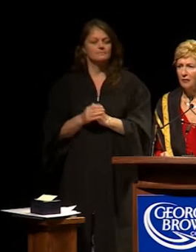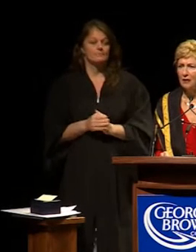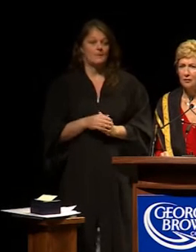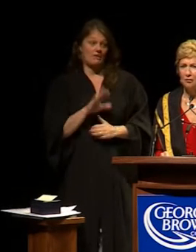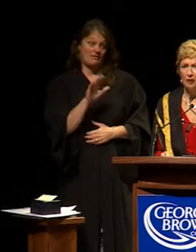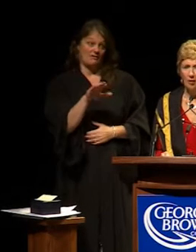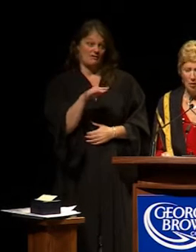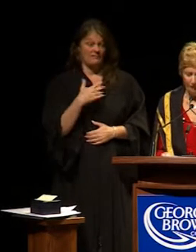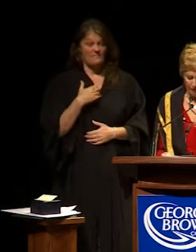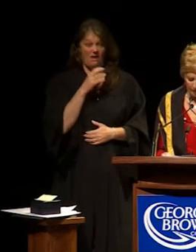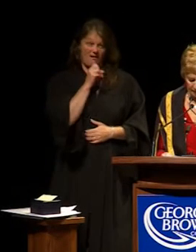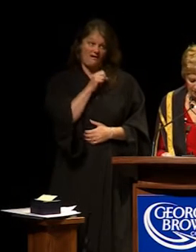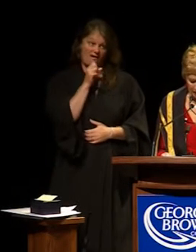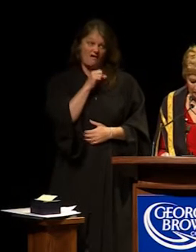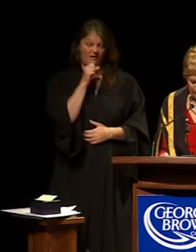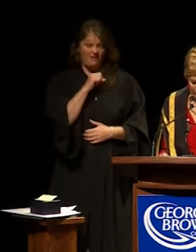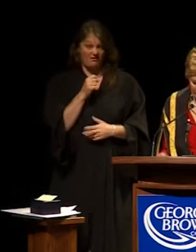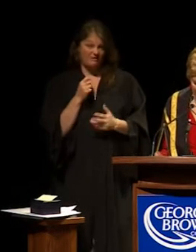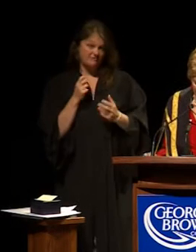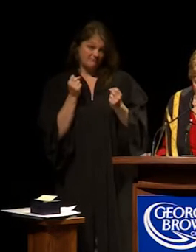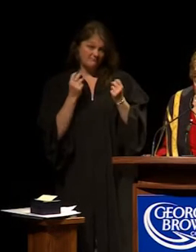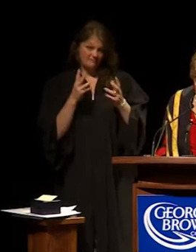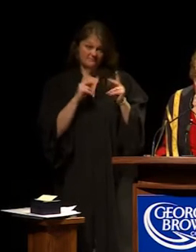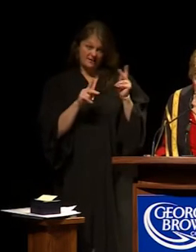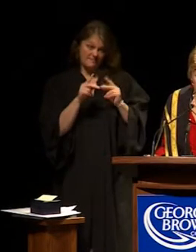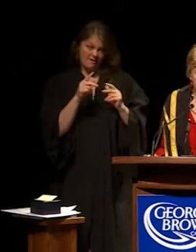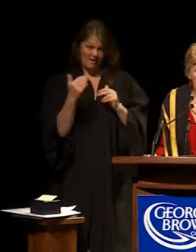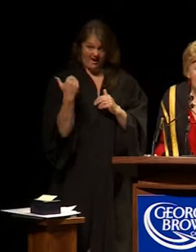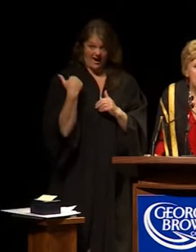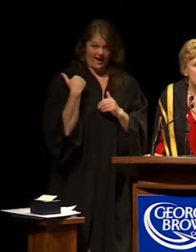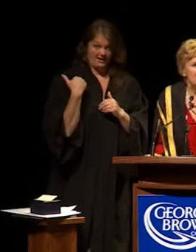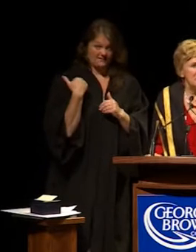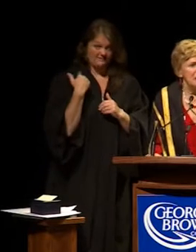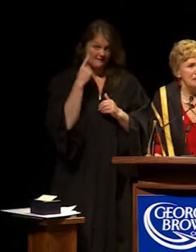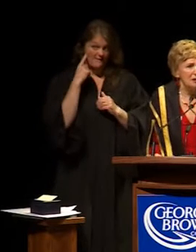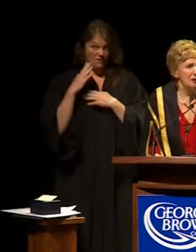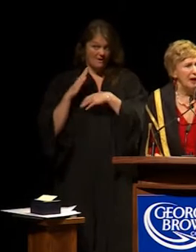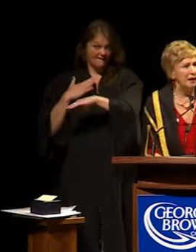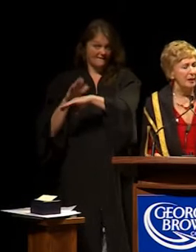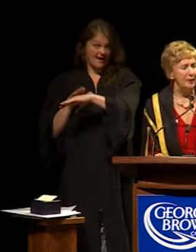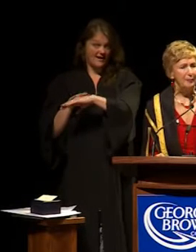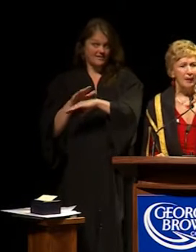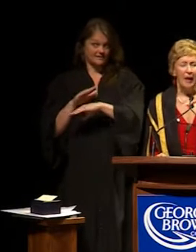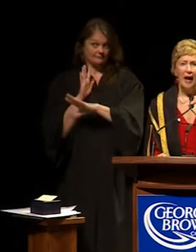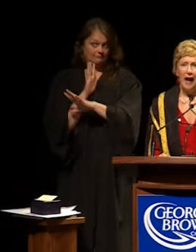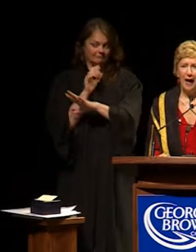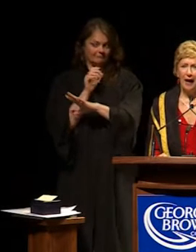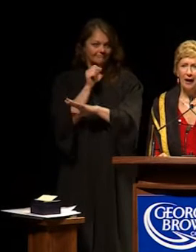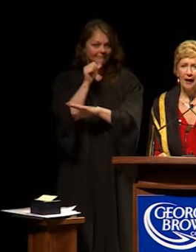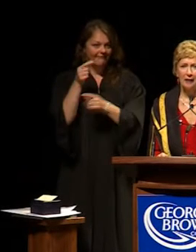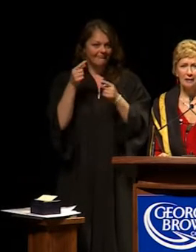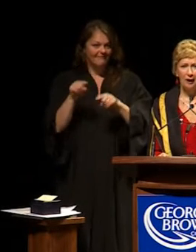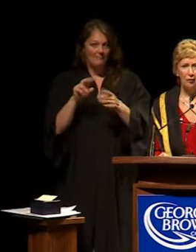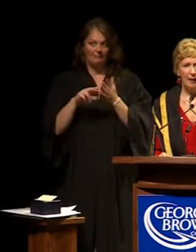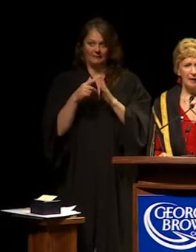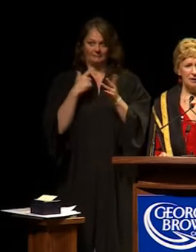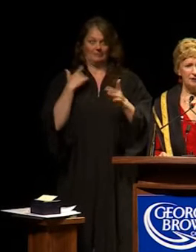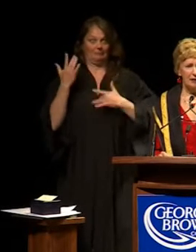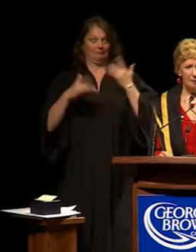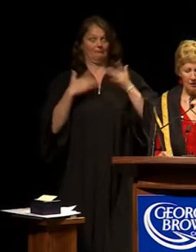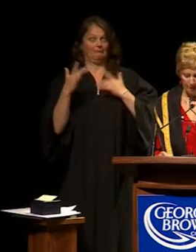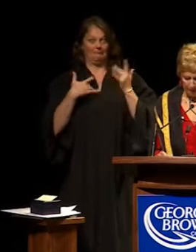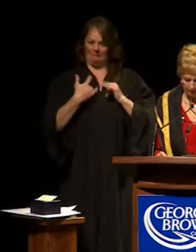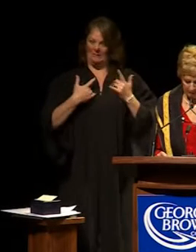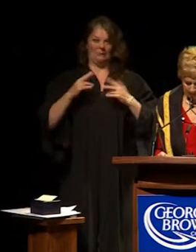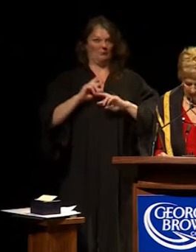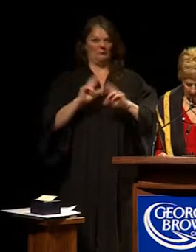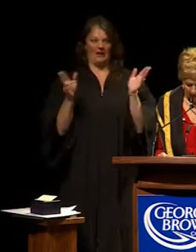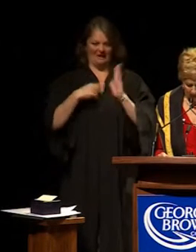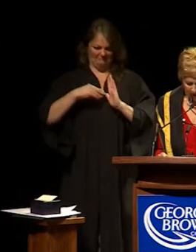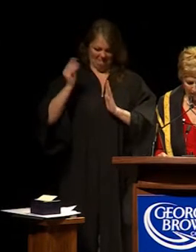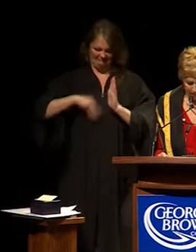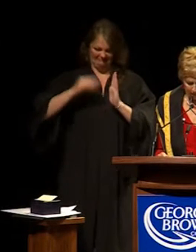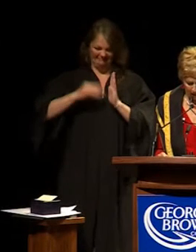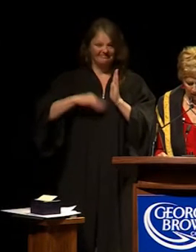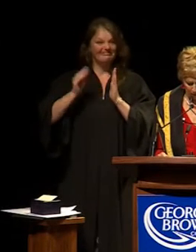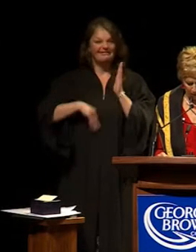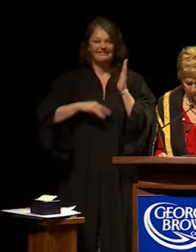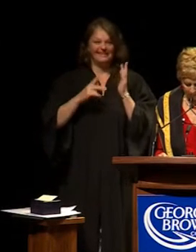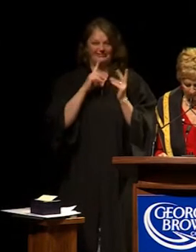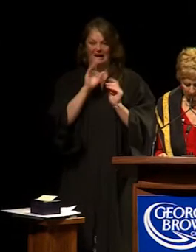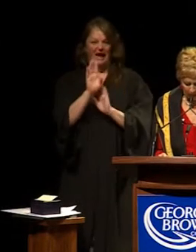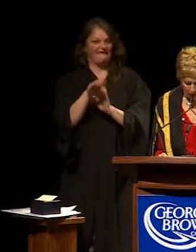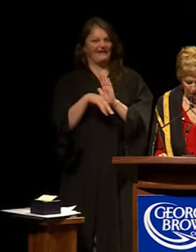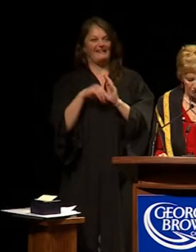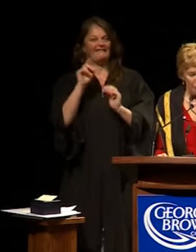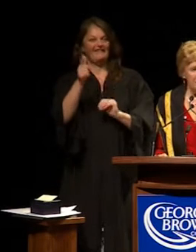for advice very often by the time you get to my stage in life, so I was delighted. And I had a letter back to them in about half an